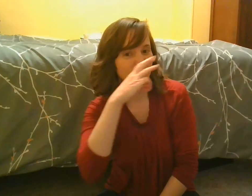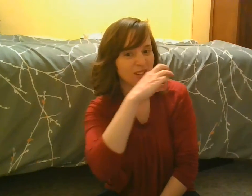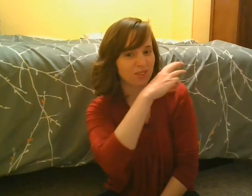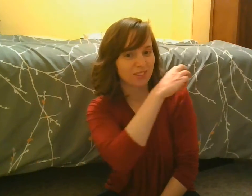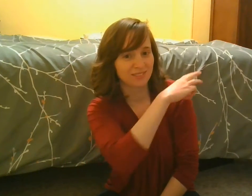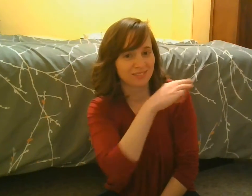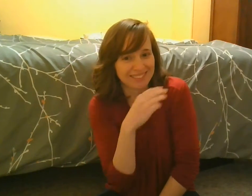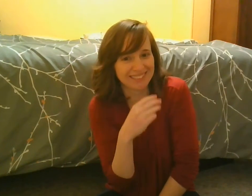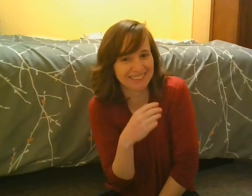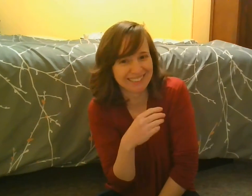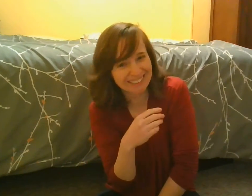weird.